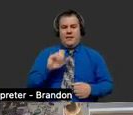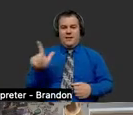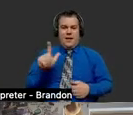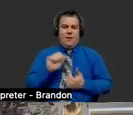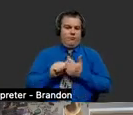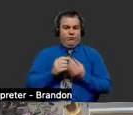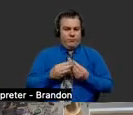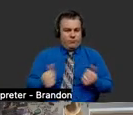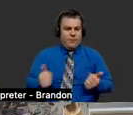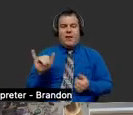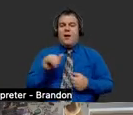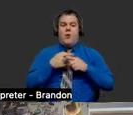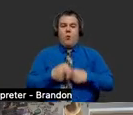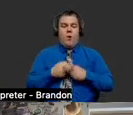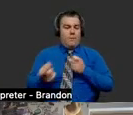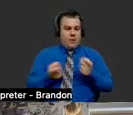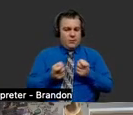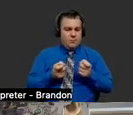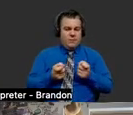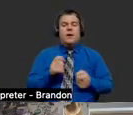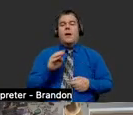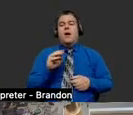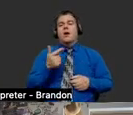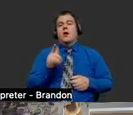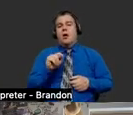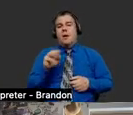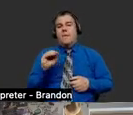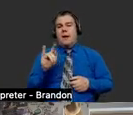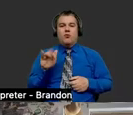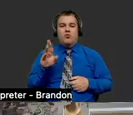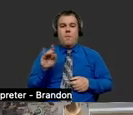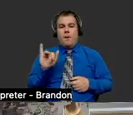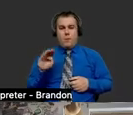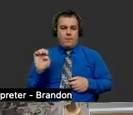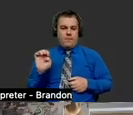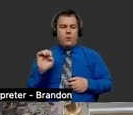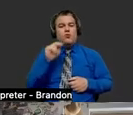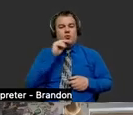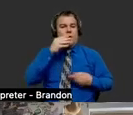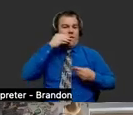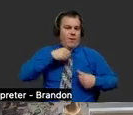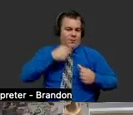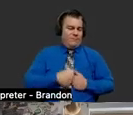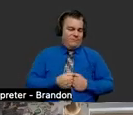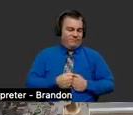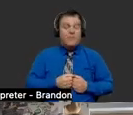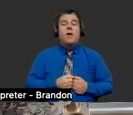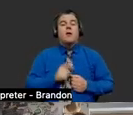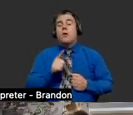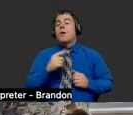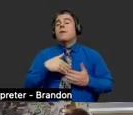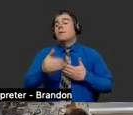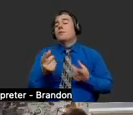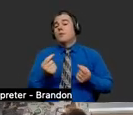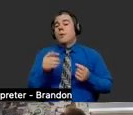weight management, a balanced gut microbiome, and a renewed commitment to nutritious eating. Your next step is to choose a Plexus product